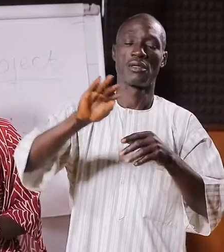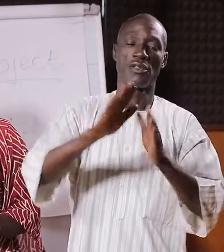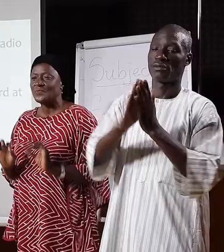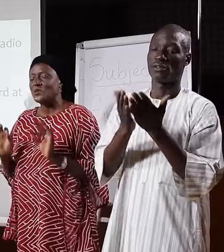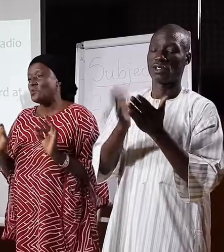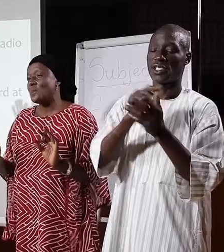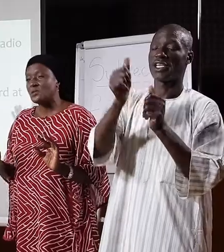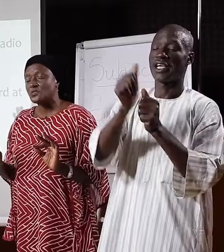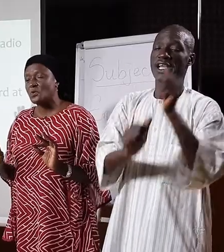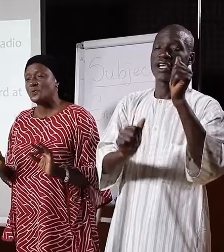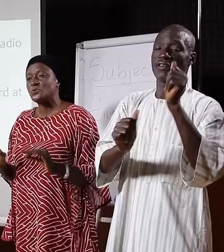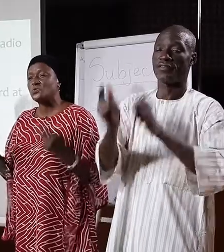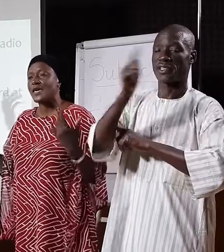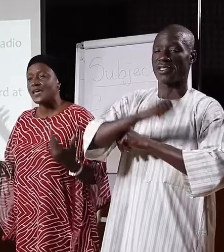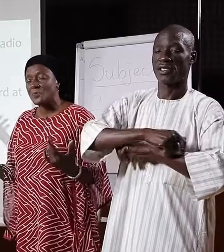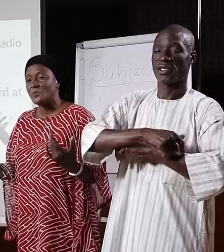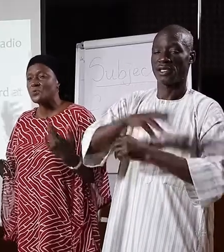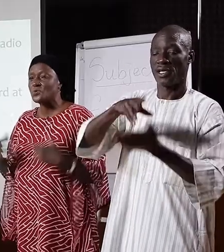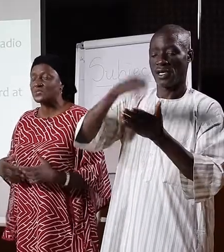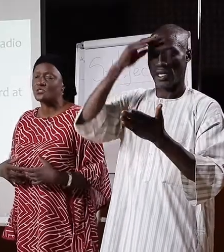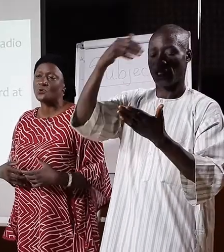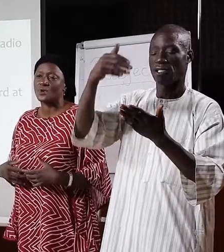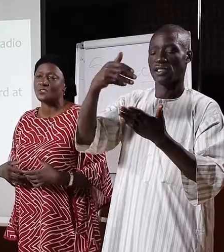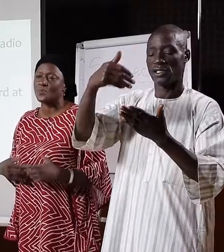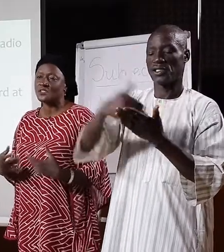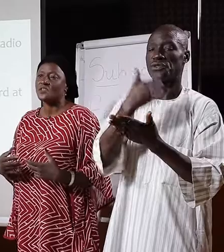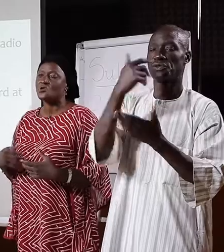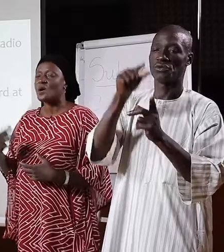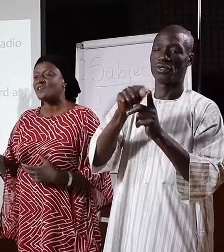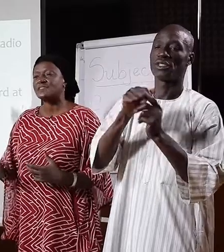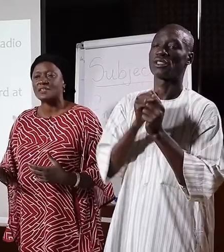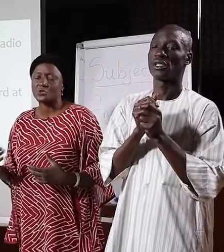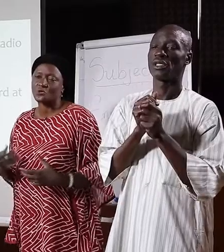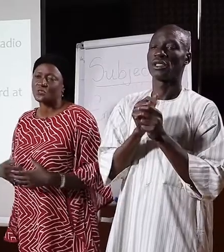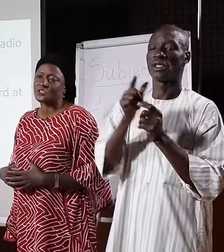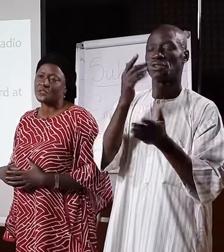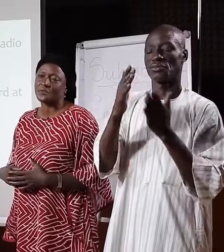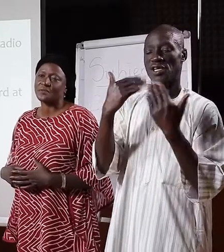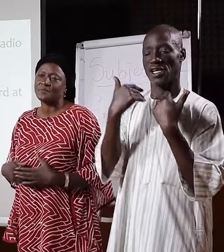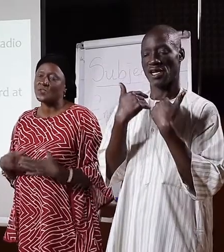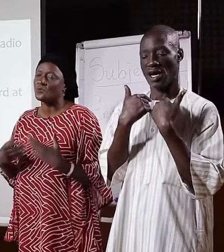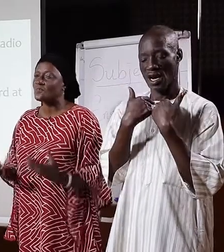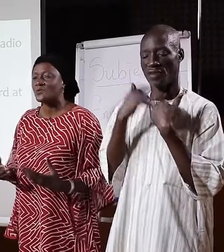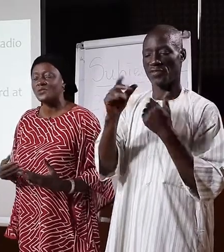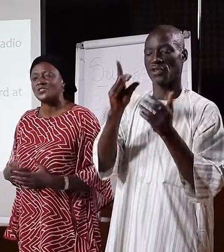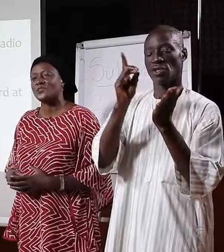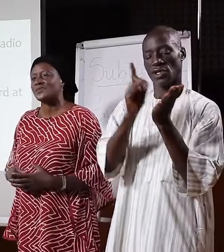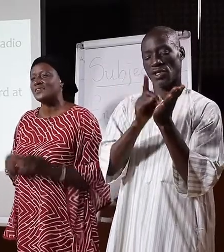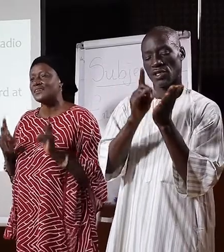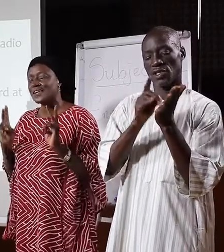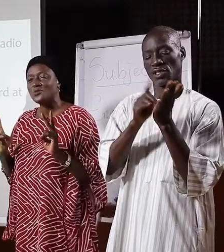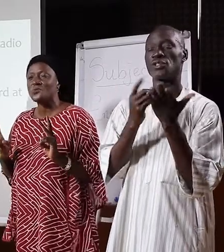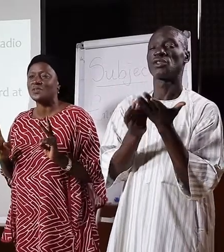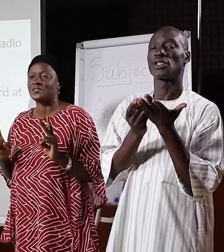every day. You may not be opportune to hear people use these new words, but you have access to your dictionary. Go through your